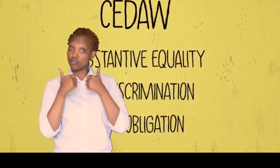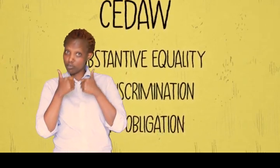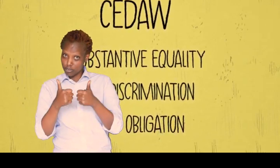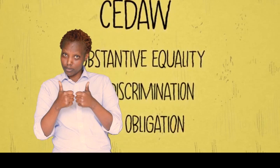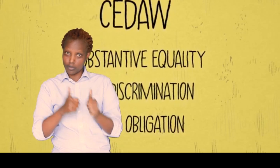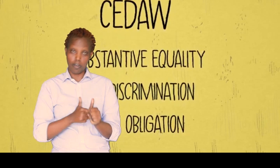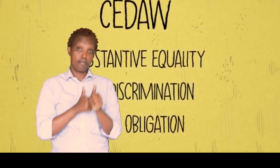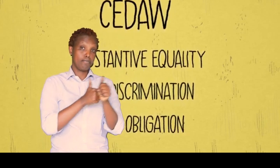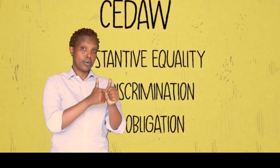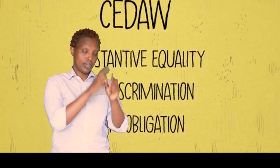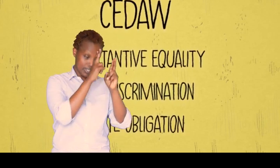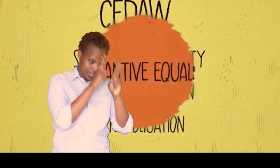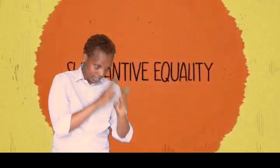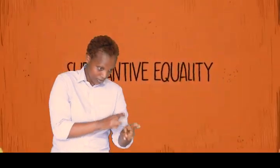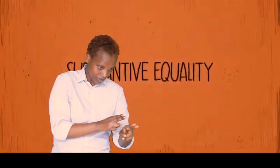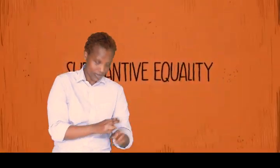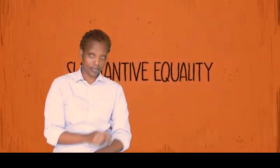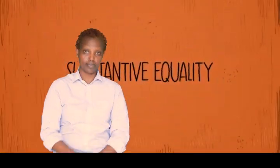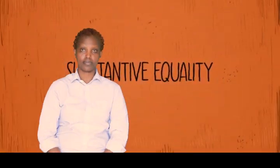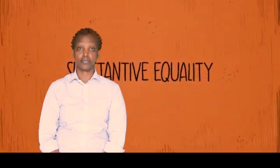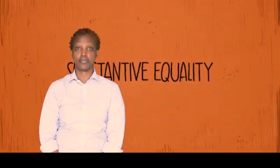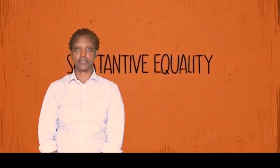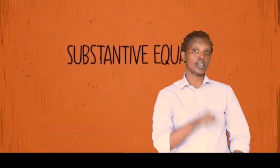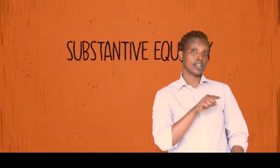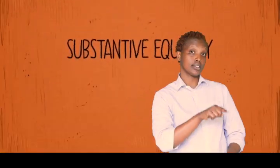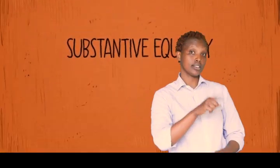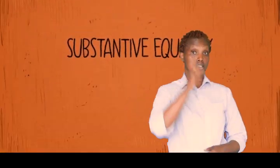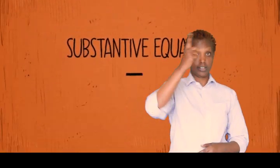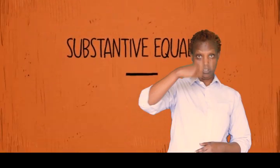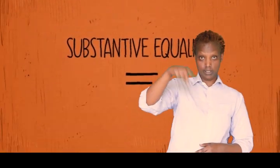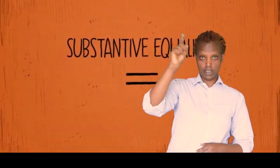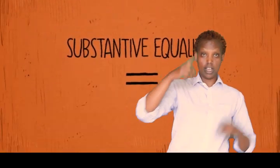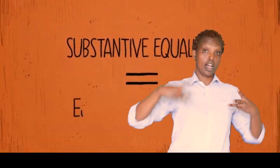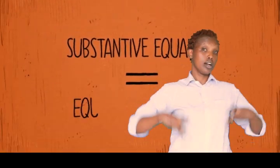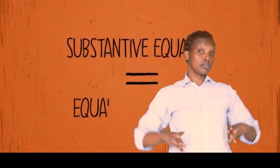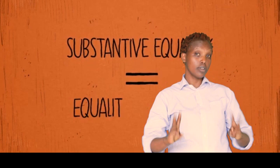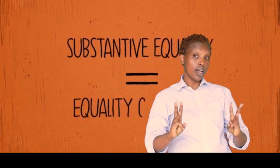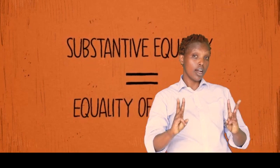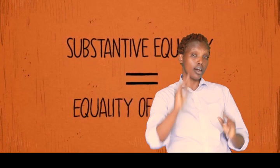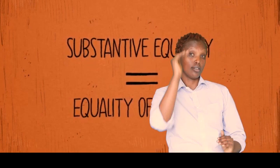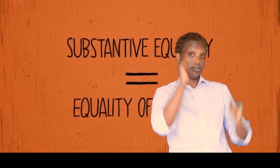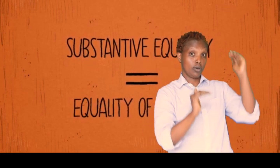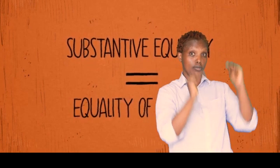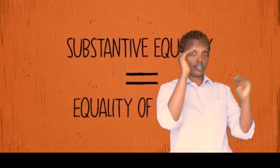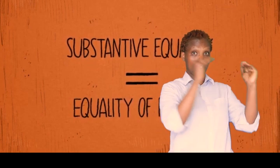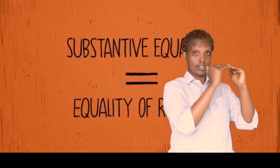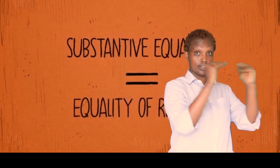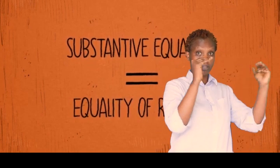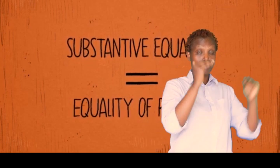There is infrastructure with rights, spaces, and security measures, as well as enforcement.